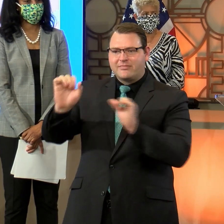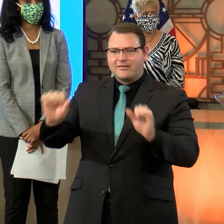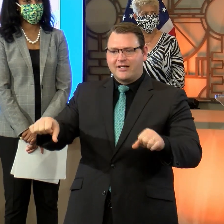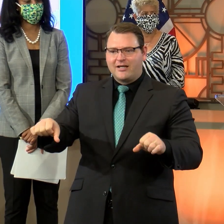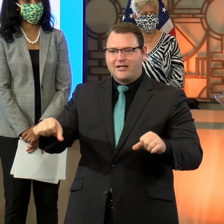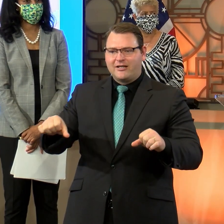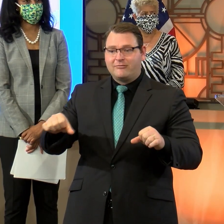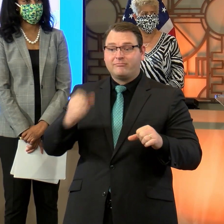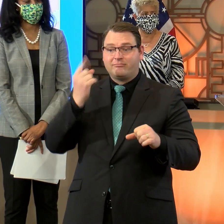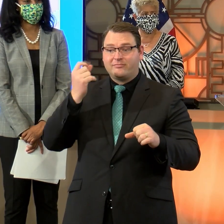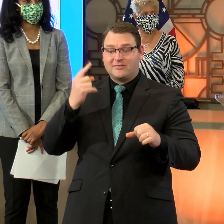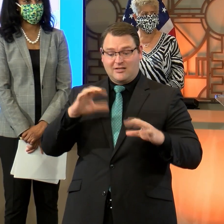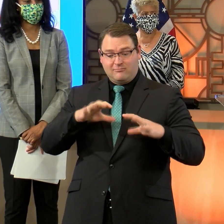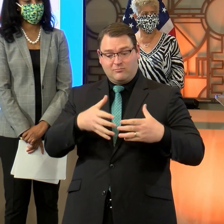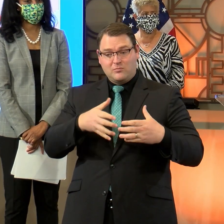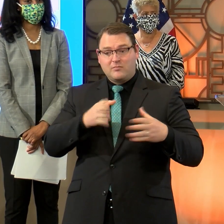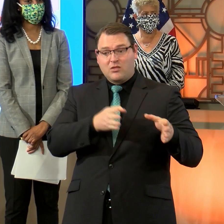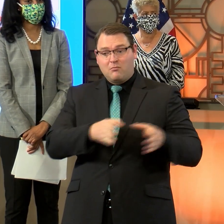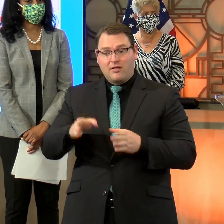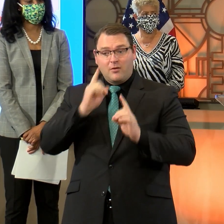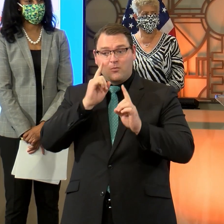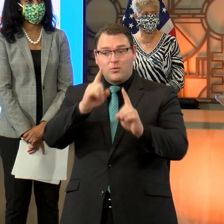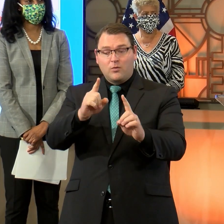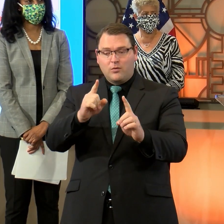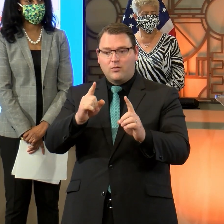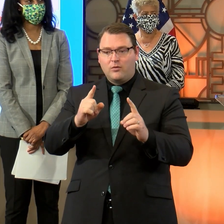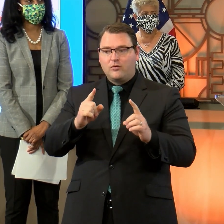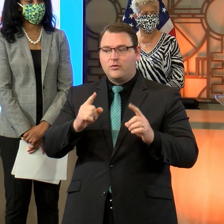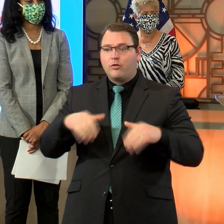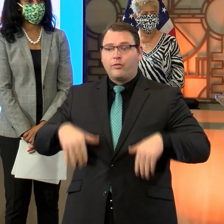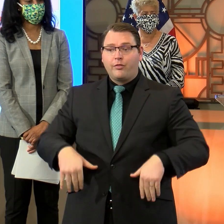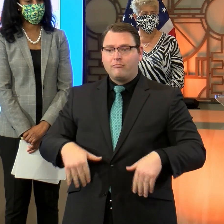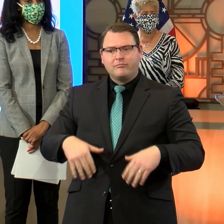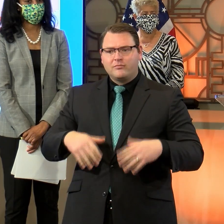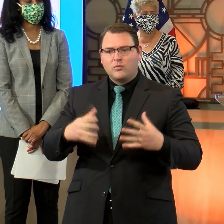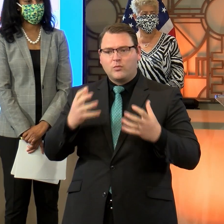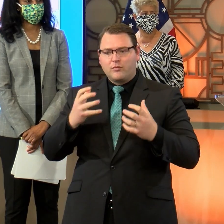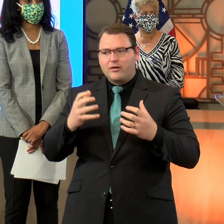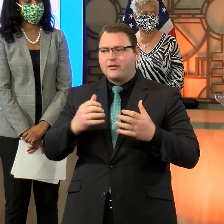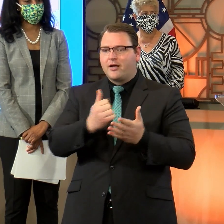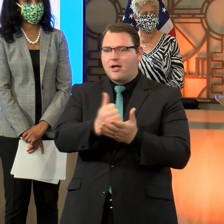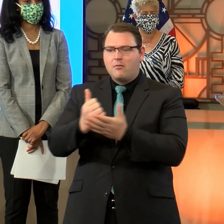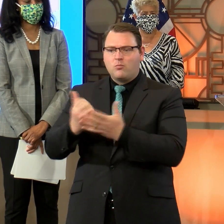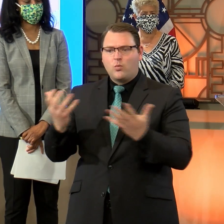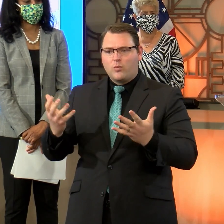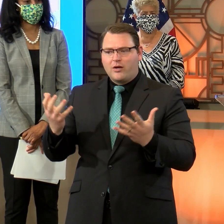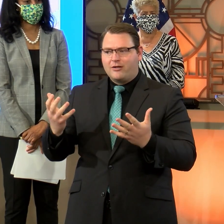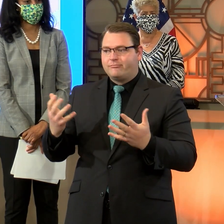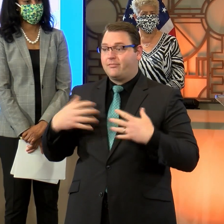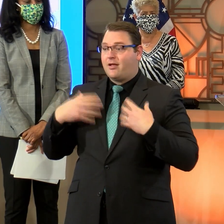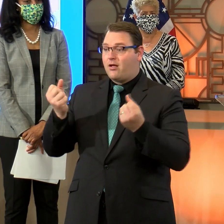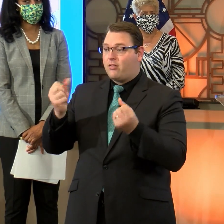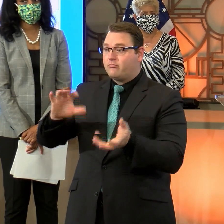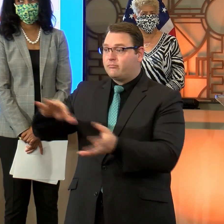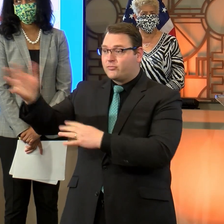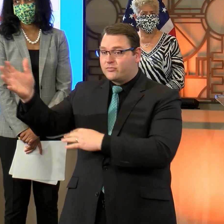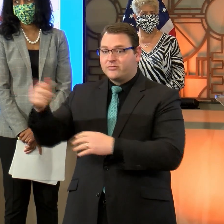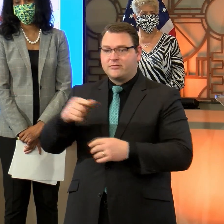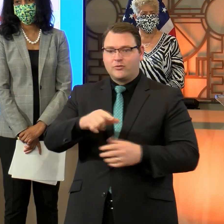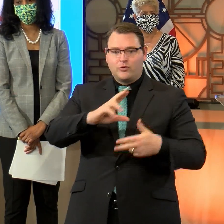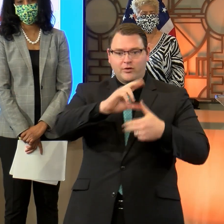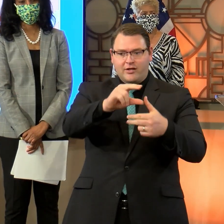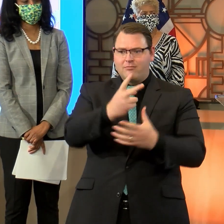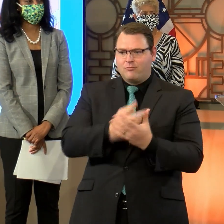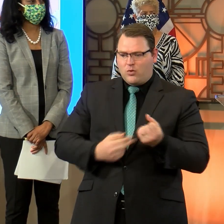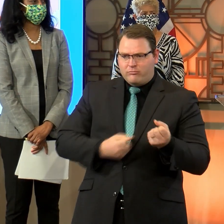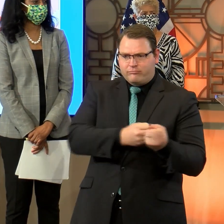shelf, but to be a guide for how we approach our challenges, from hurricanes to health emergencies. Fundamentally, we